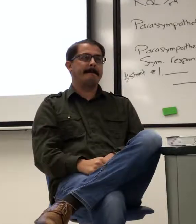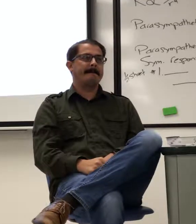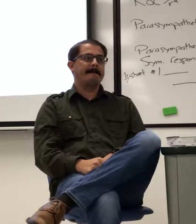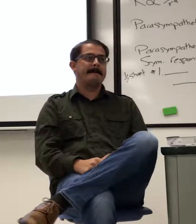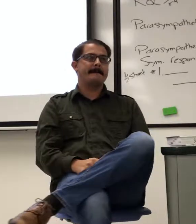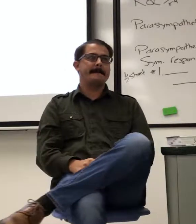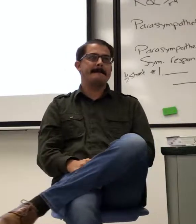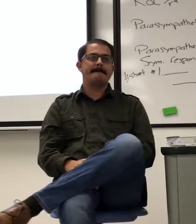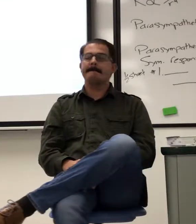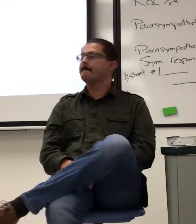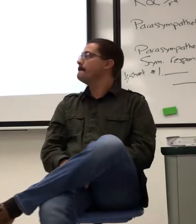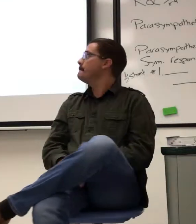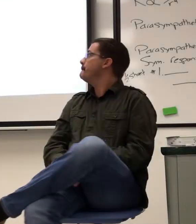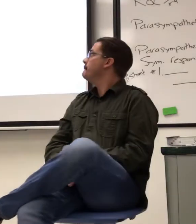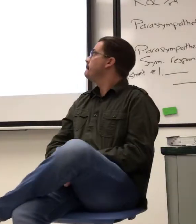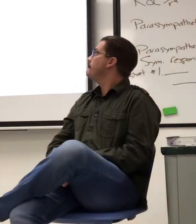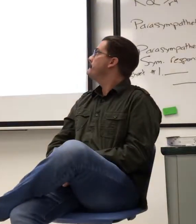that